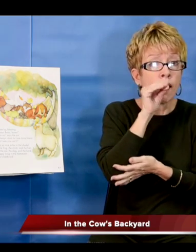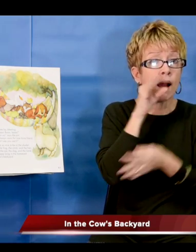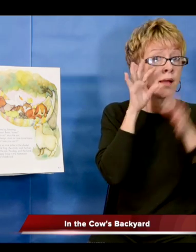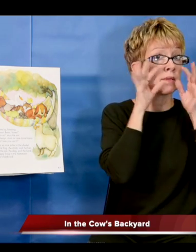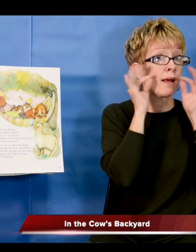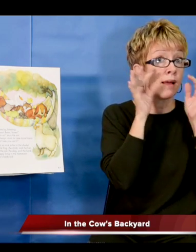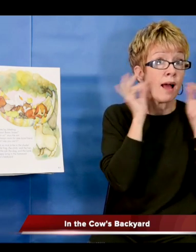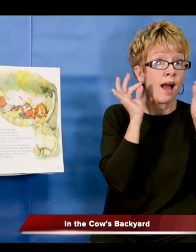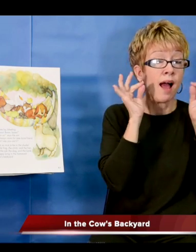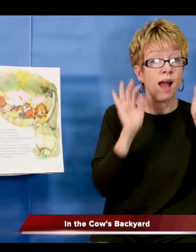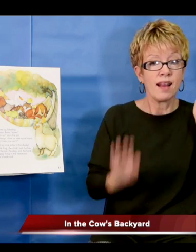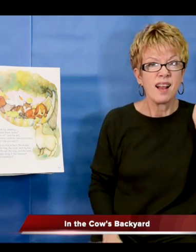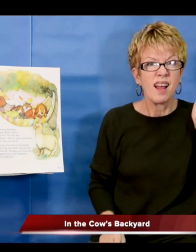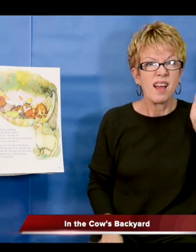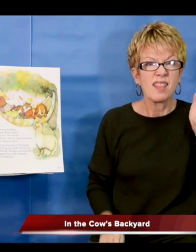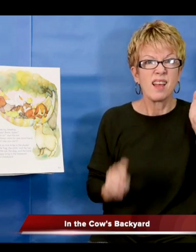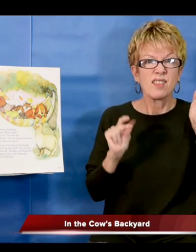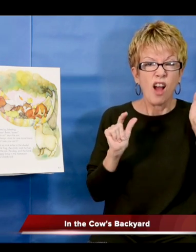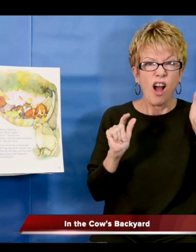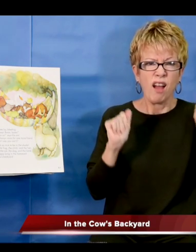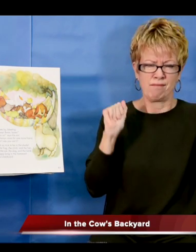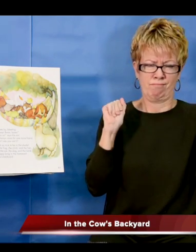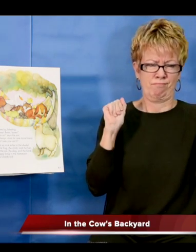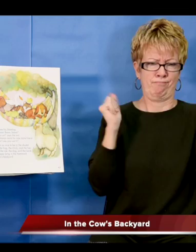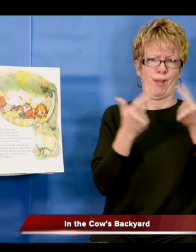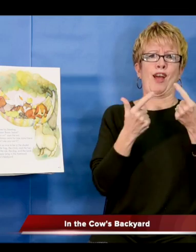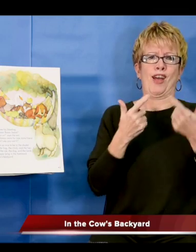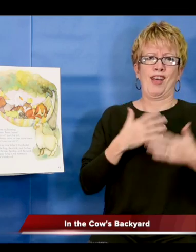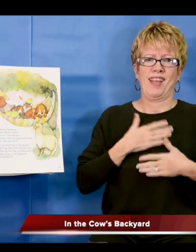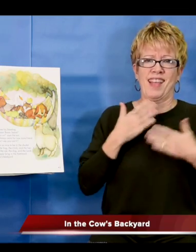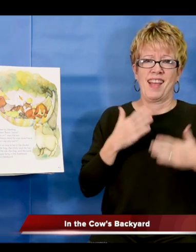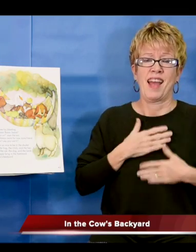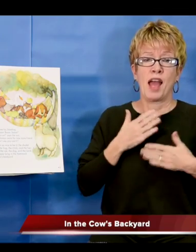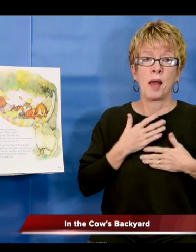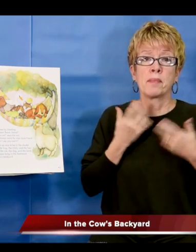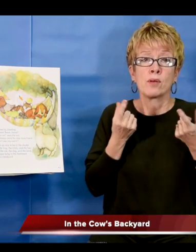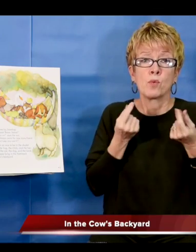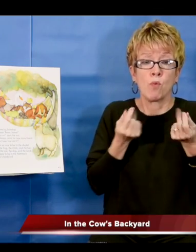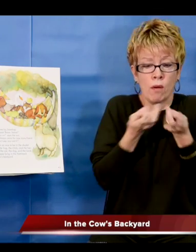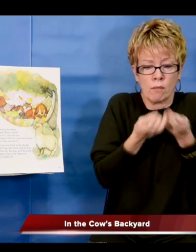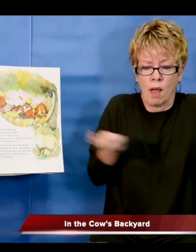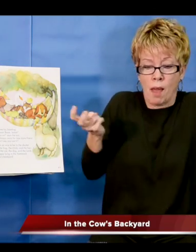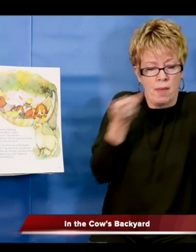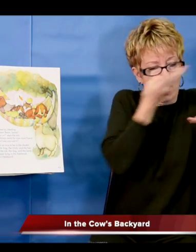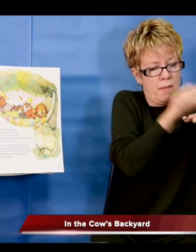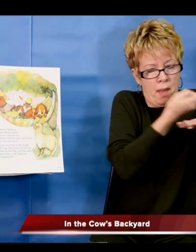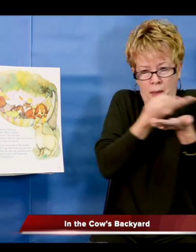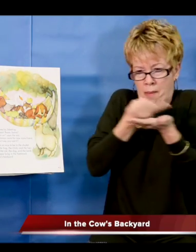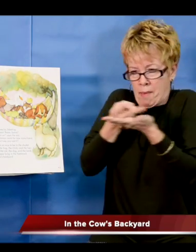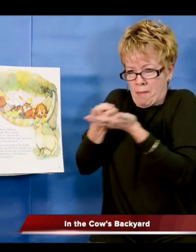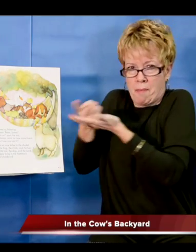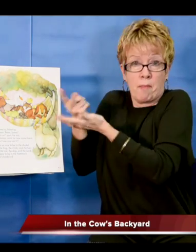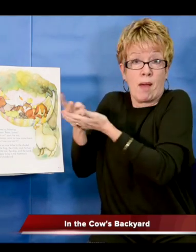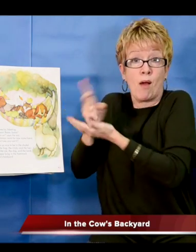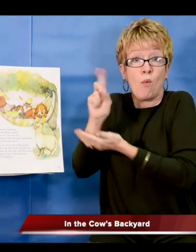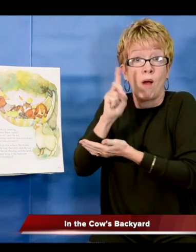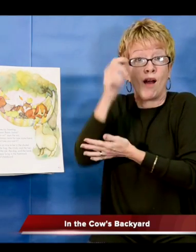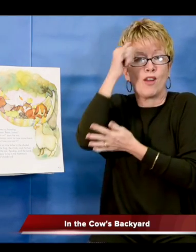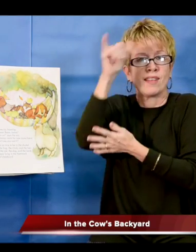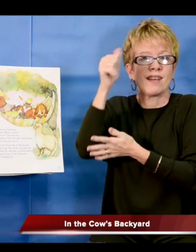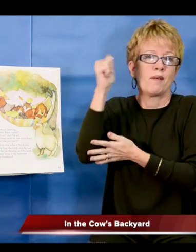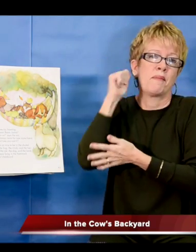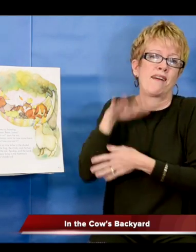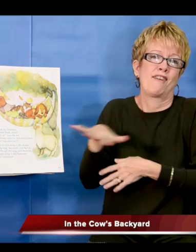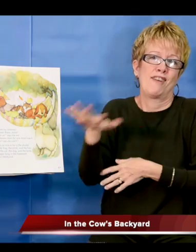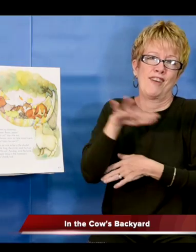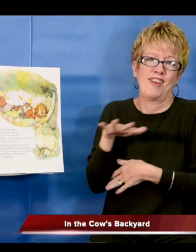the cat, and the dog are all happy lying in the hammock in the cow's backyard.